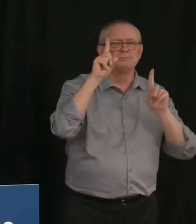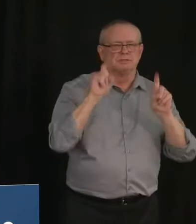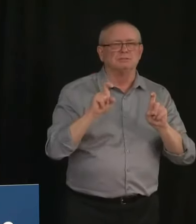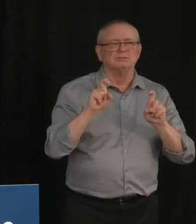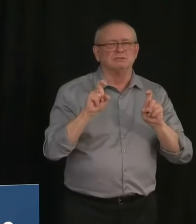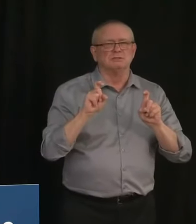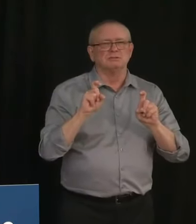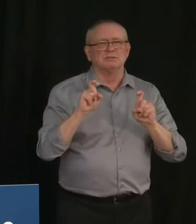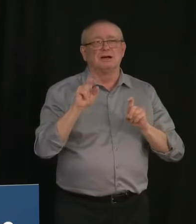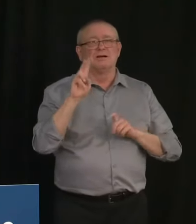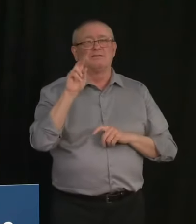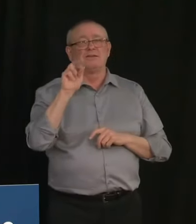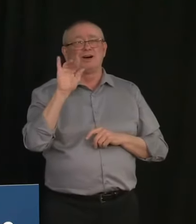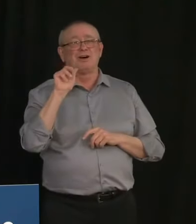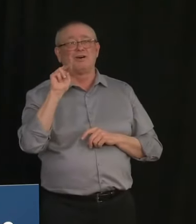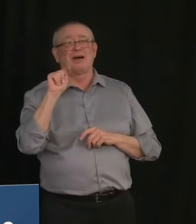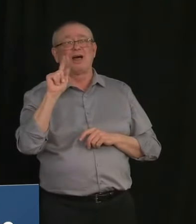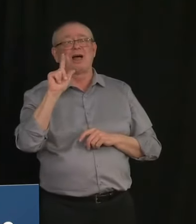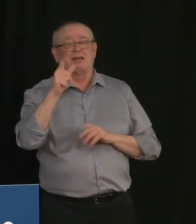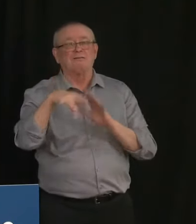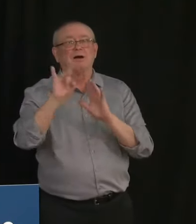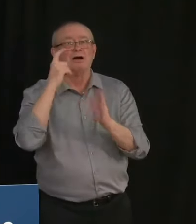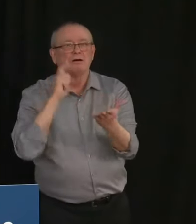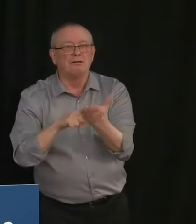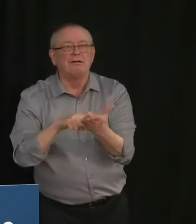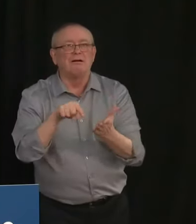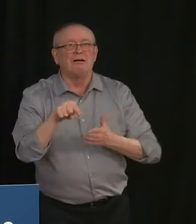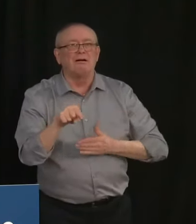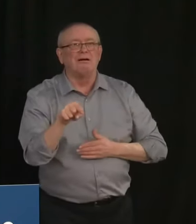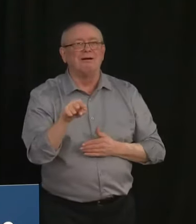the variant testing, and so we're now phoning back all of those cases and contacts who had previously been notified to give them that